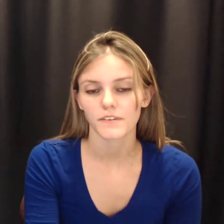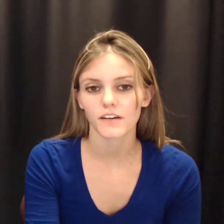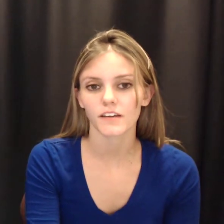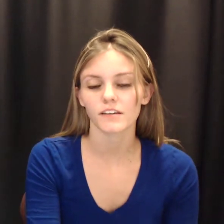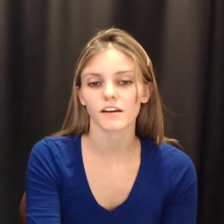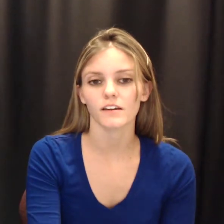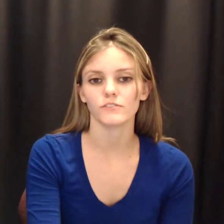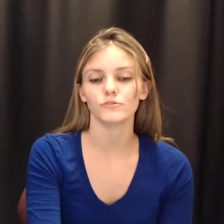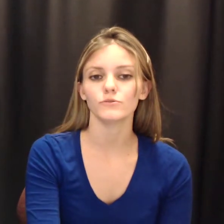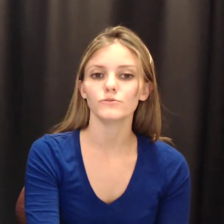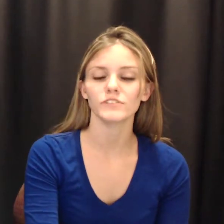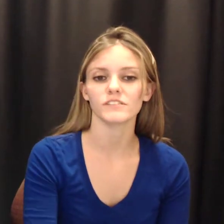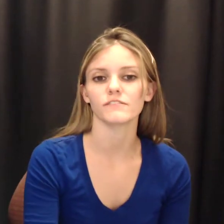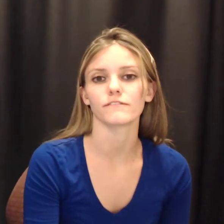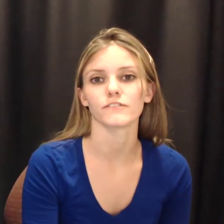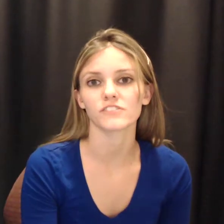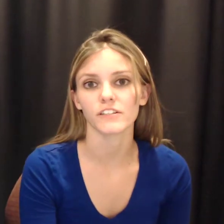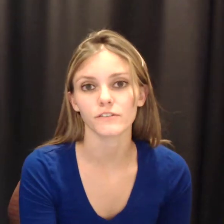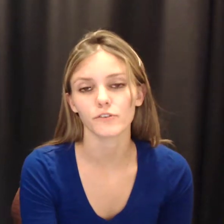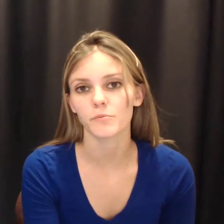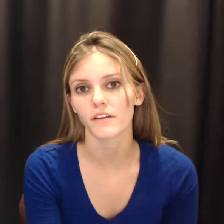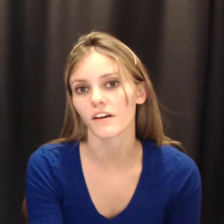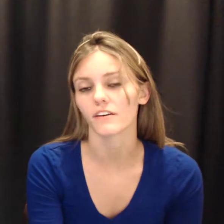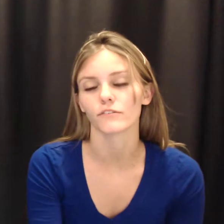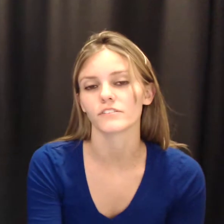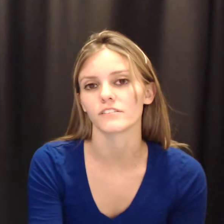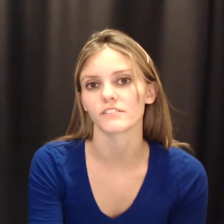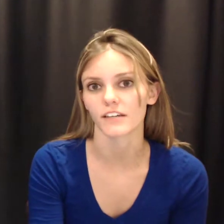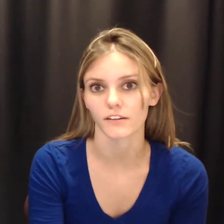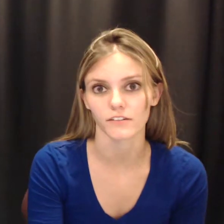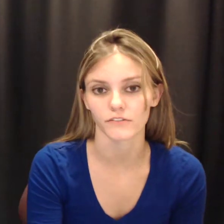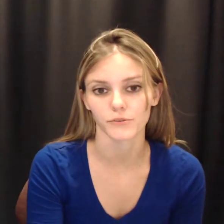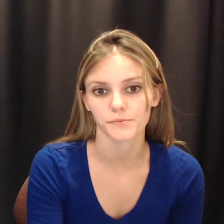Yeah, I do receive a first interview, but I never receive a second interview.